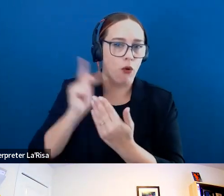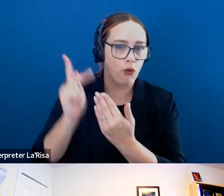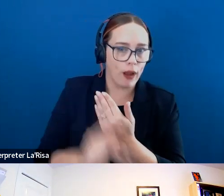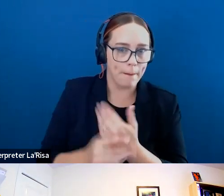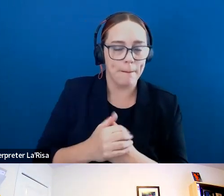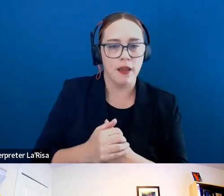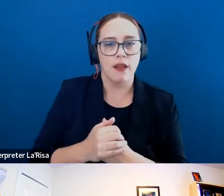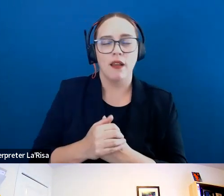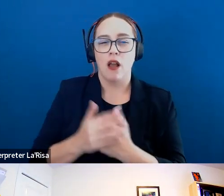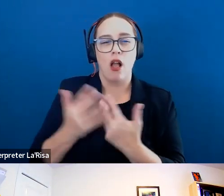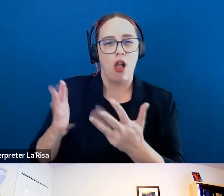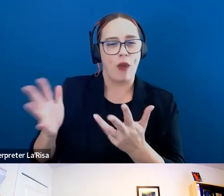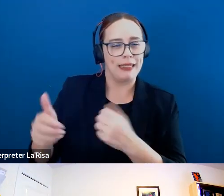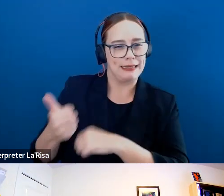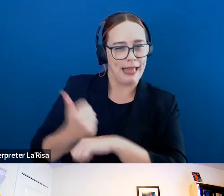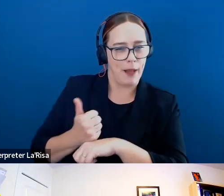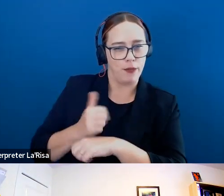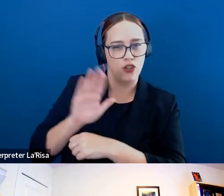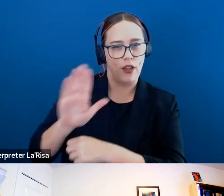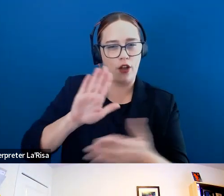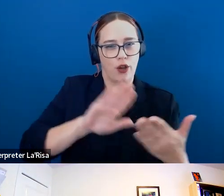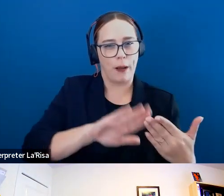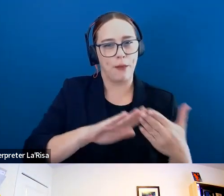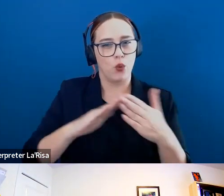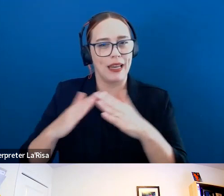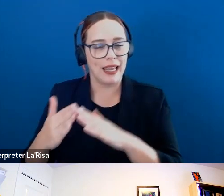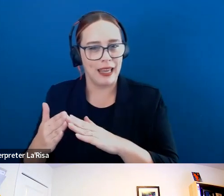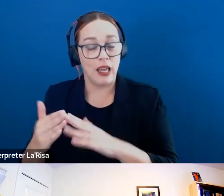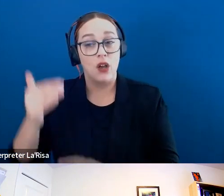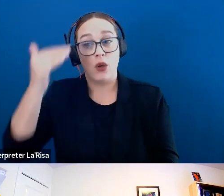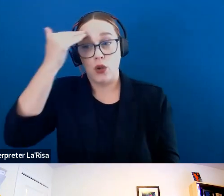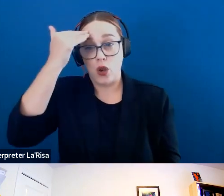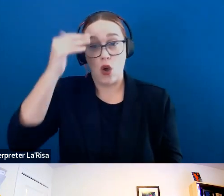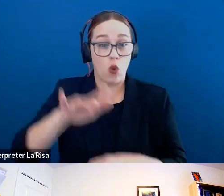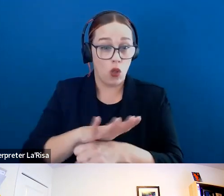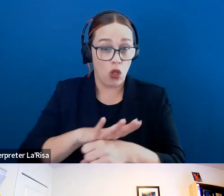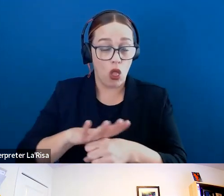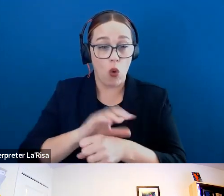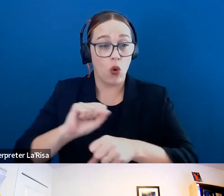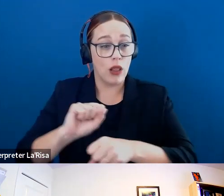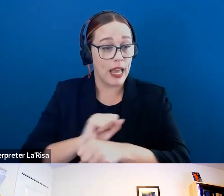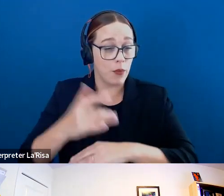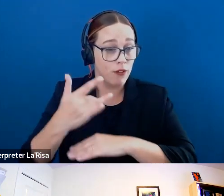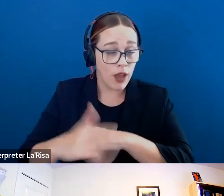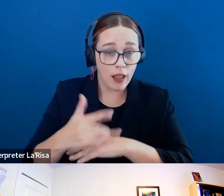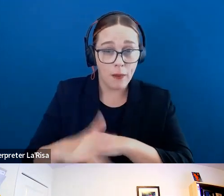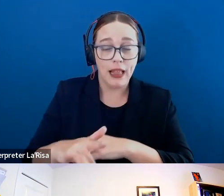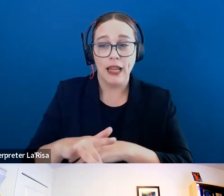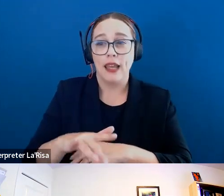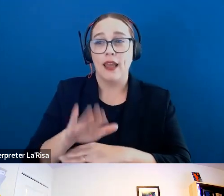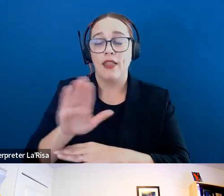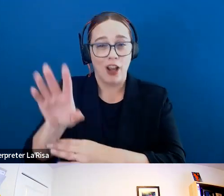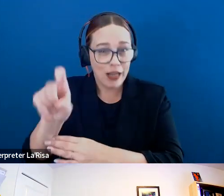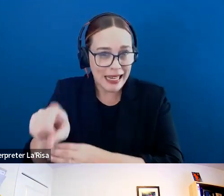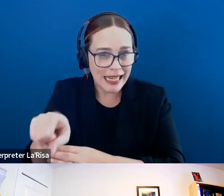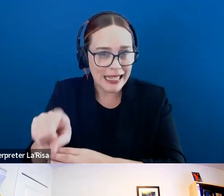well established in their community, and they know their local labor market and the workforce needs. Always learn more, always do a little better,